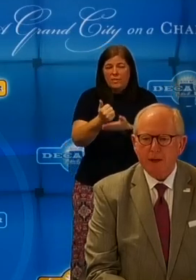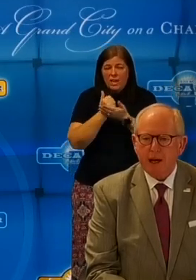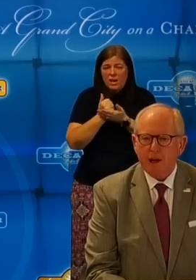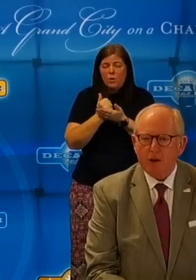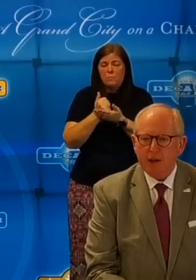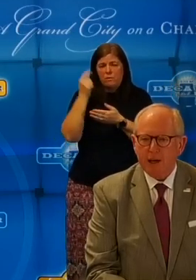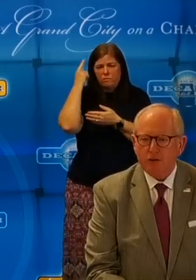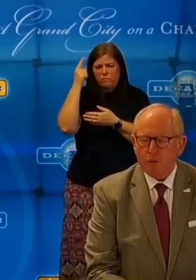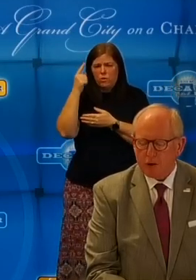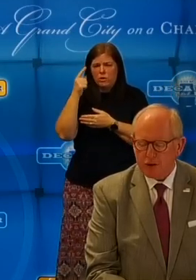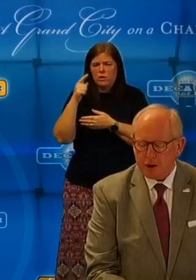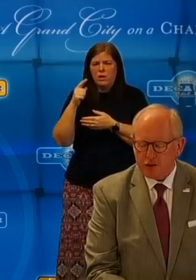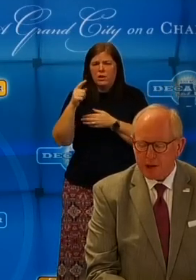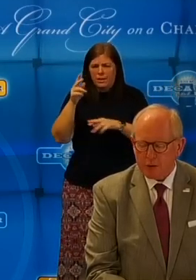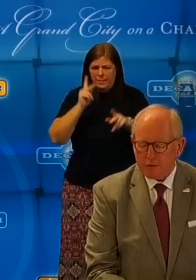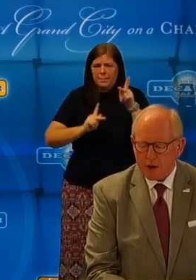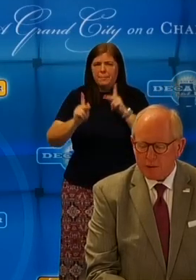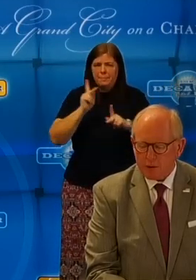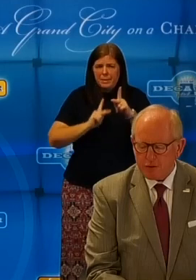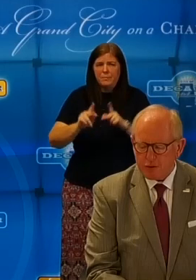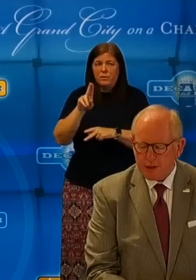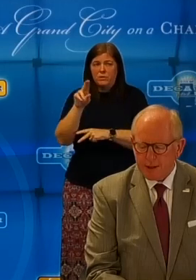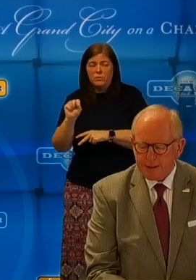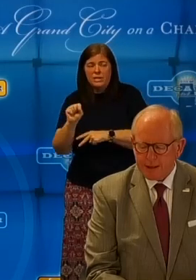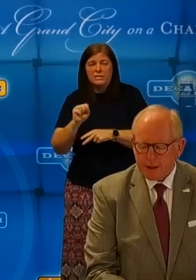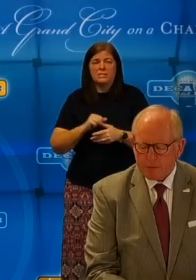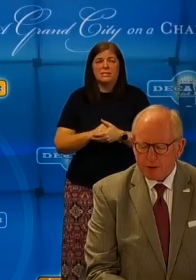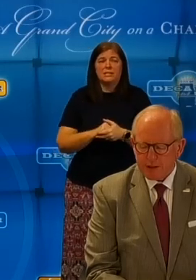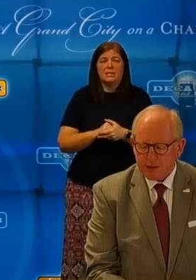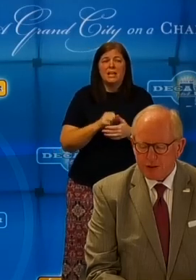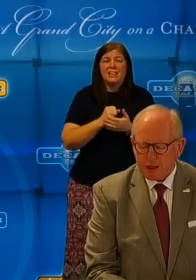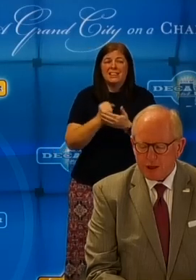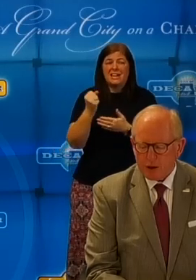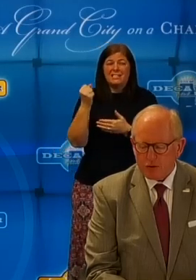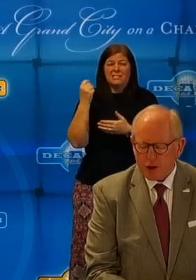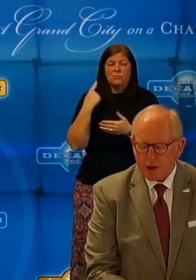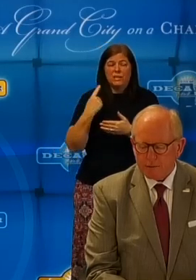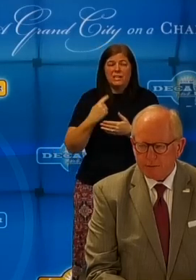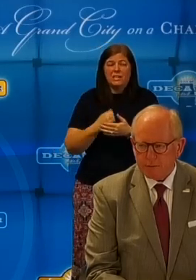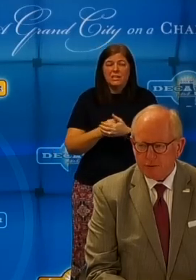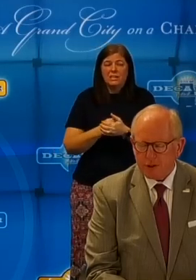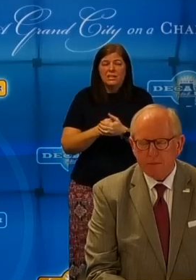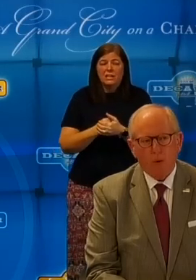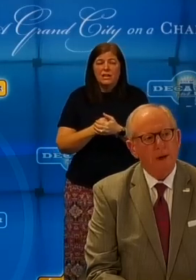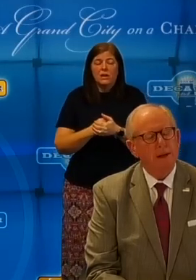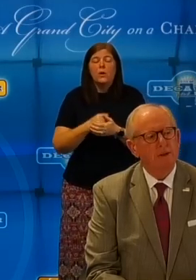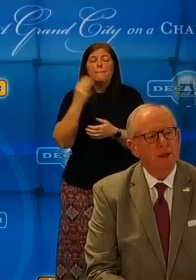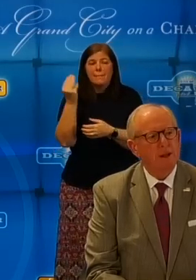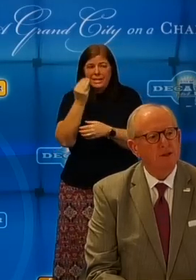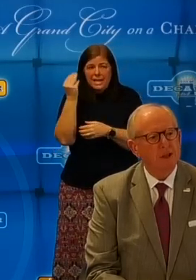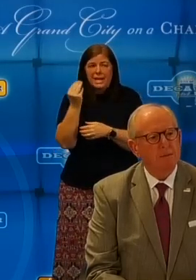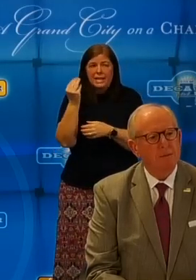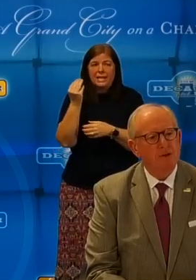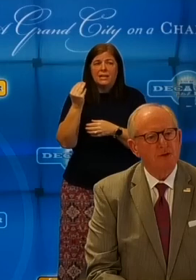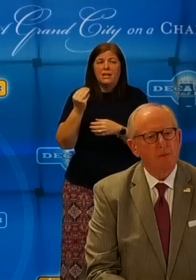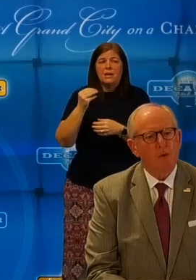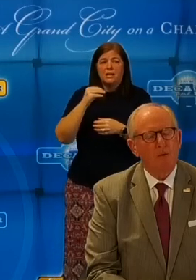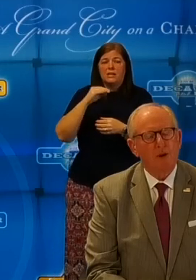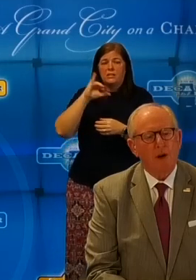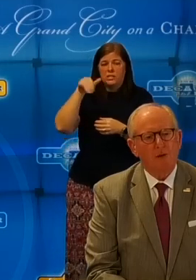Last Monday, our guest was Chamber of Commerce President and CEO John Seymour, and